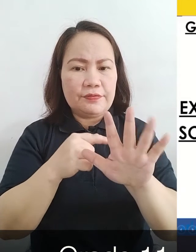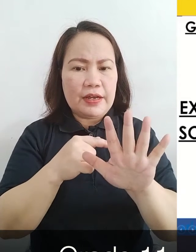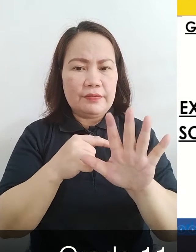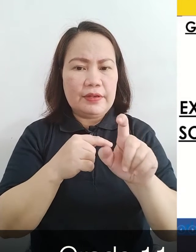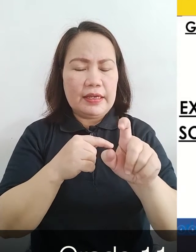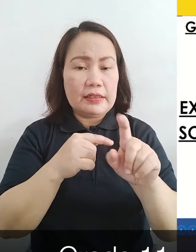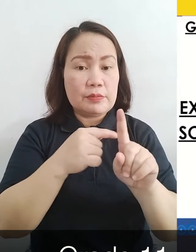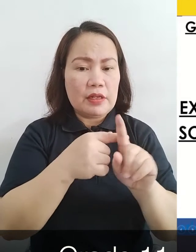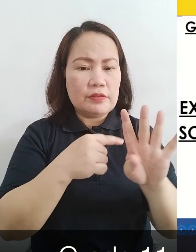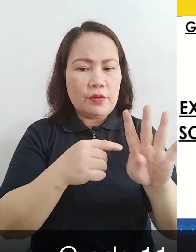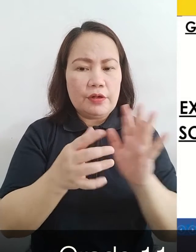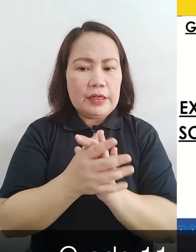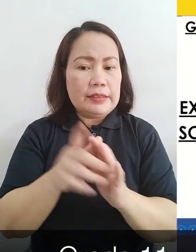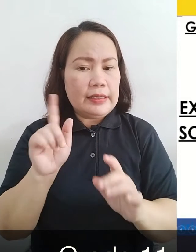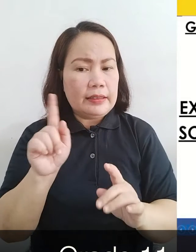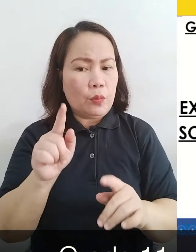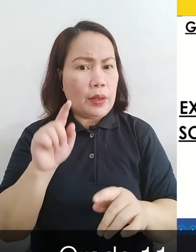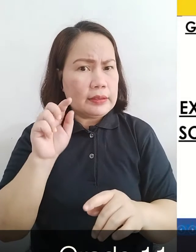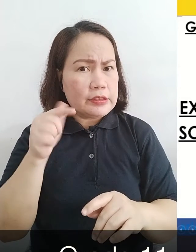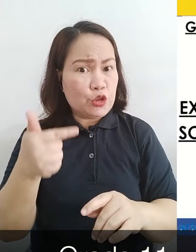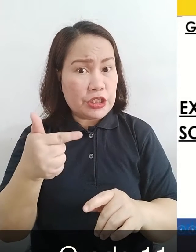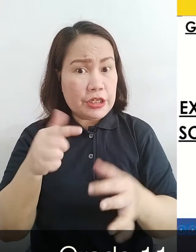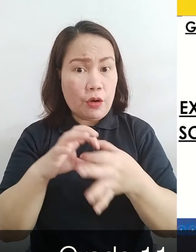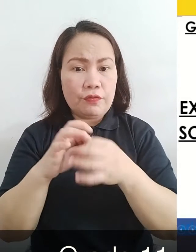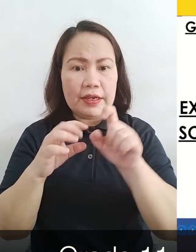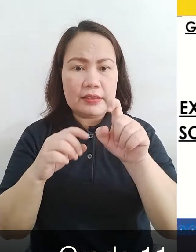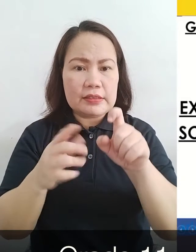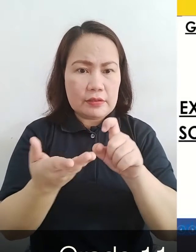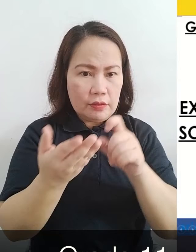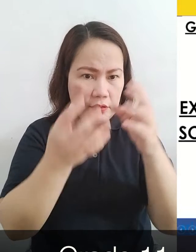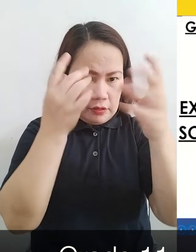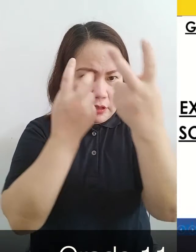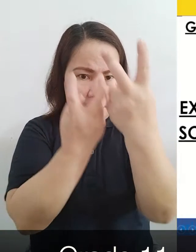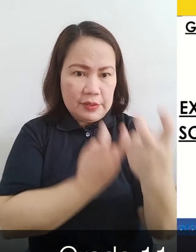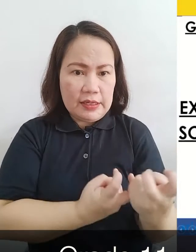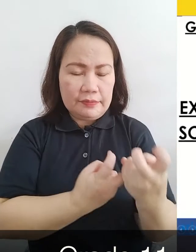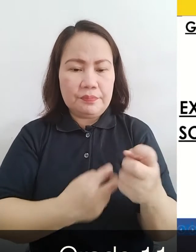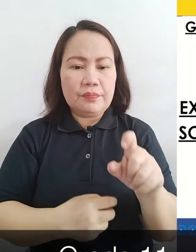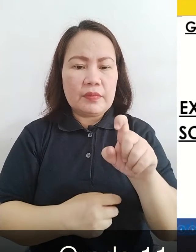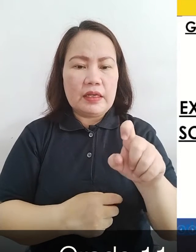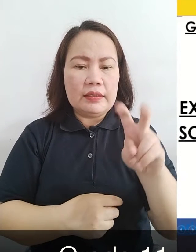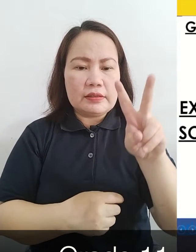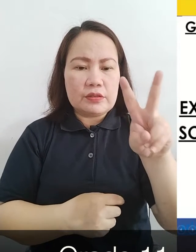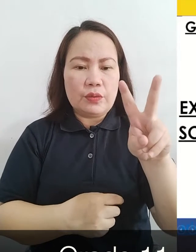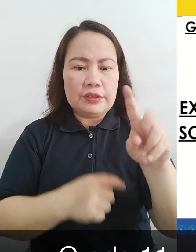8. Now, ano ang ginagawa kapag ganito na?